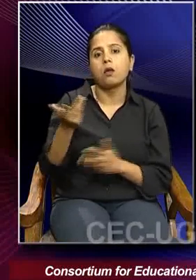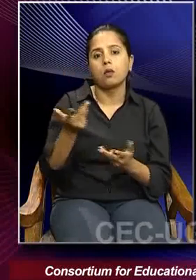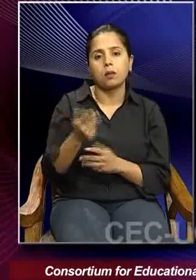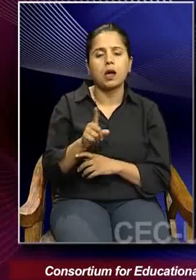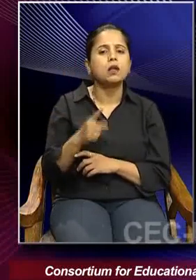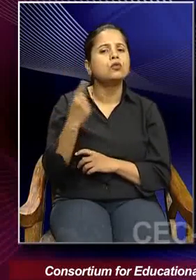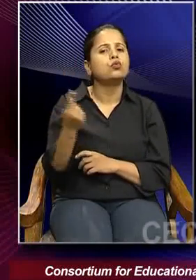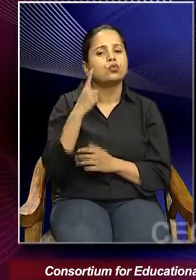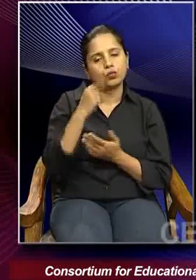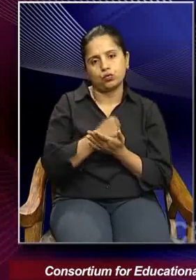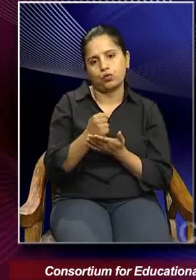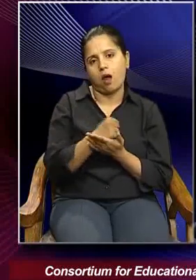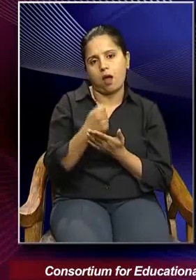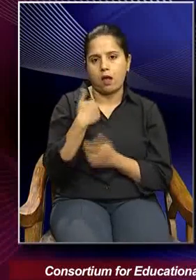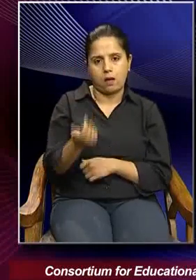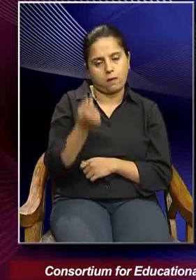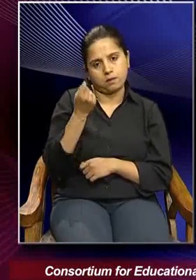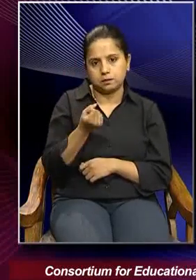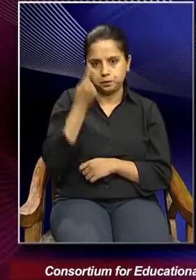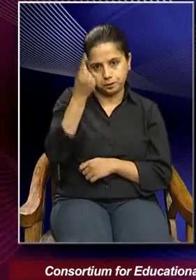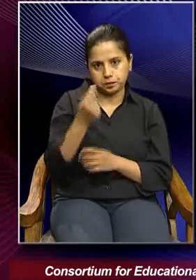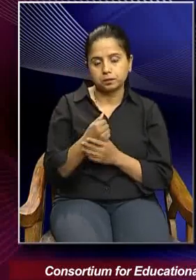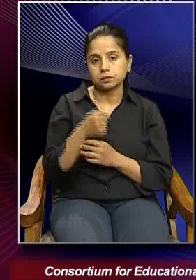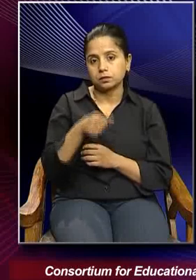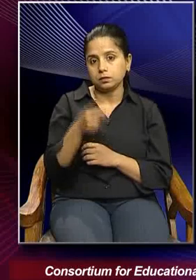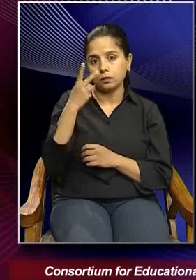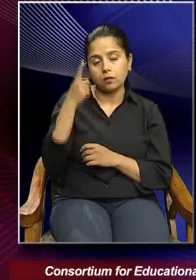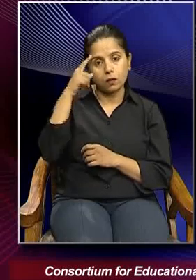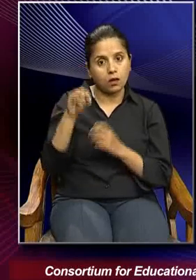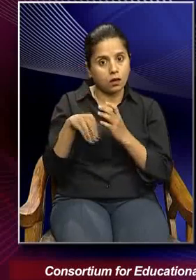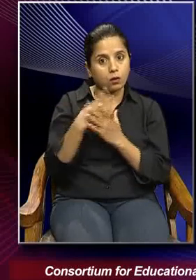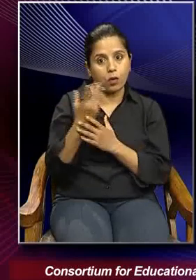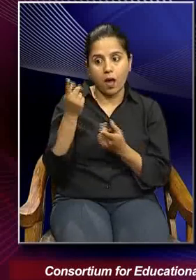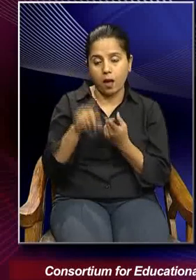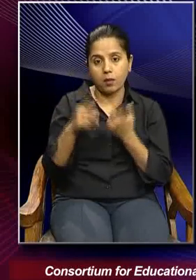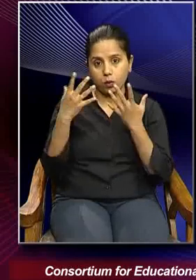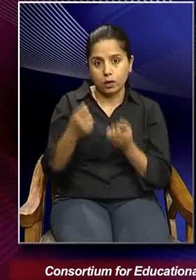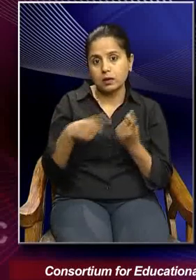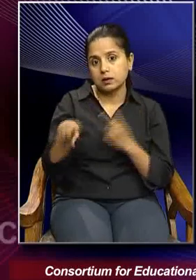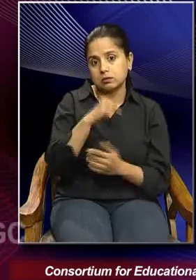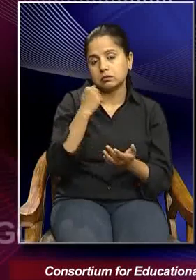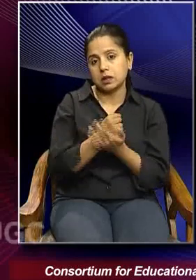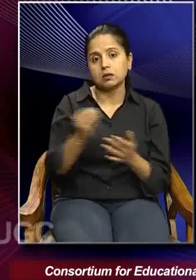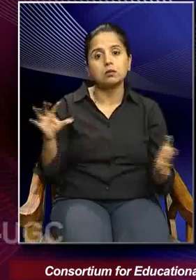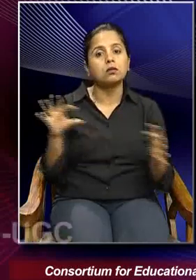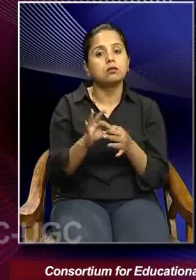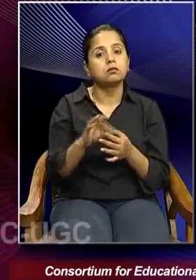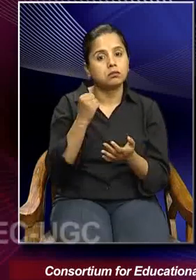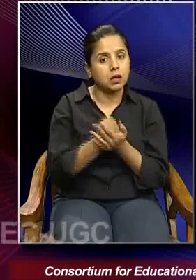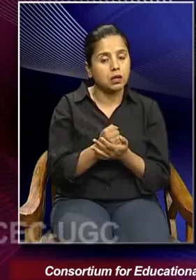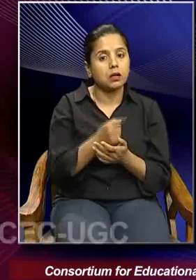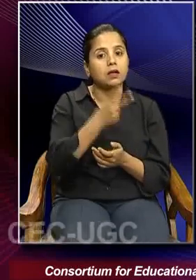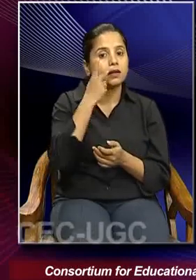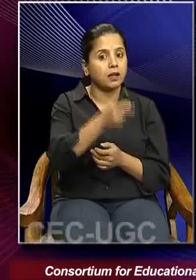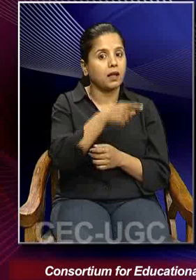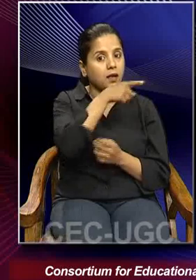Just try to understand that in order for evolution to take place, there has to be a contact between Purush and